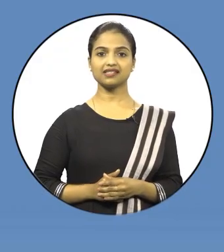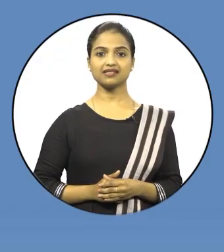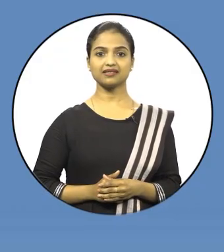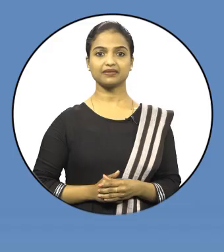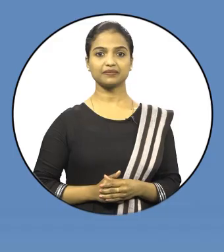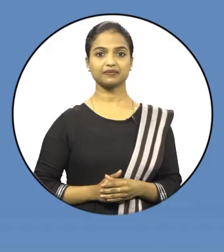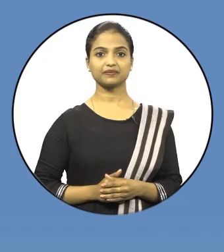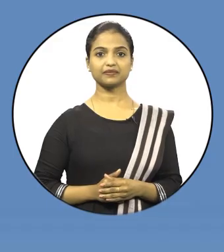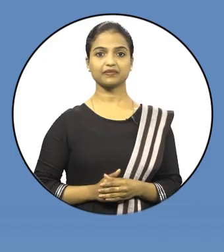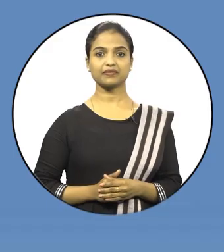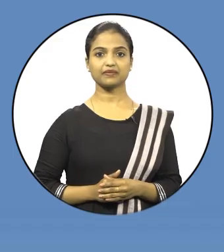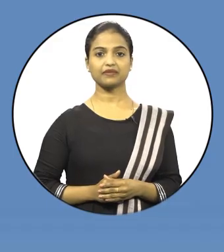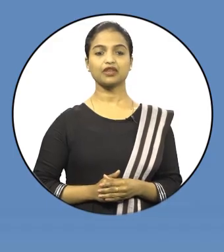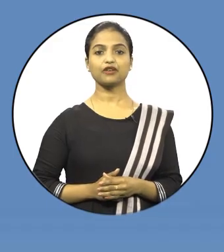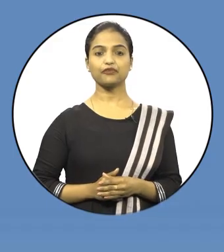photosynthesis,